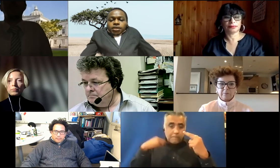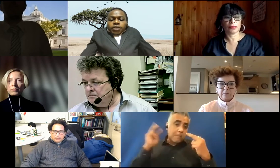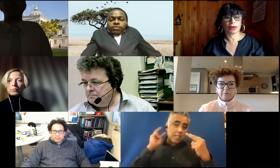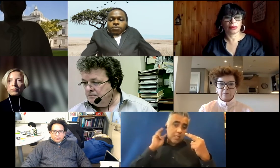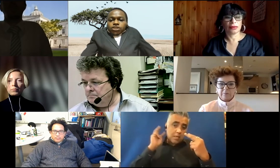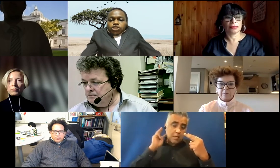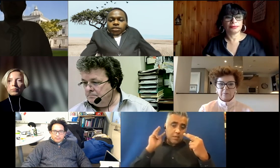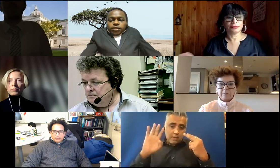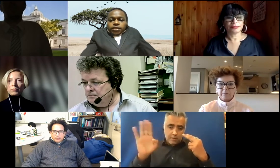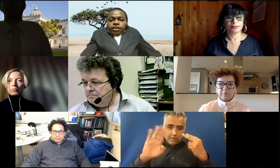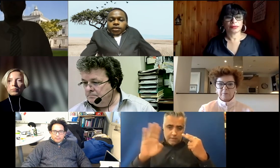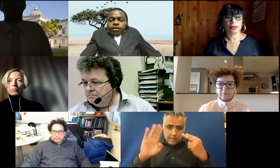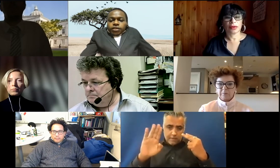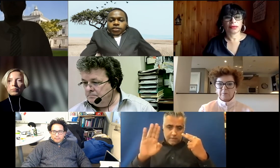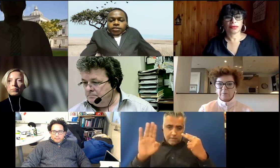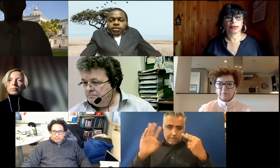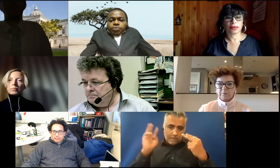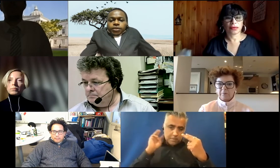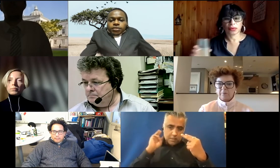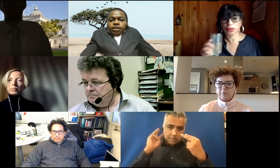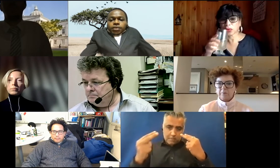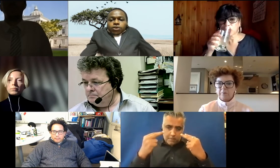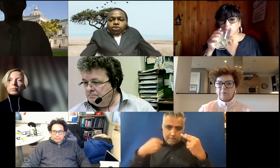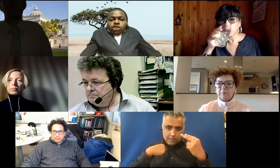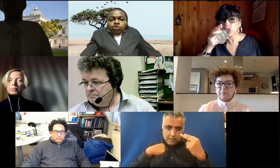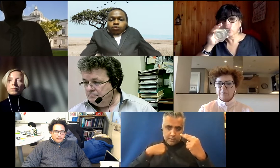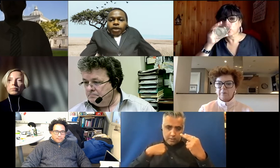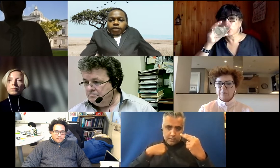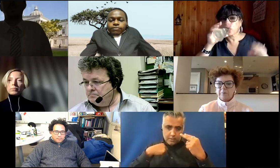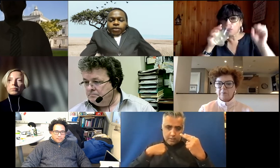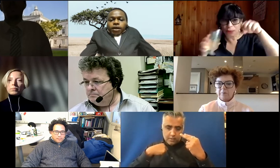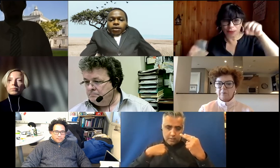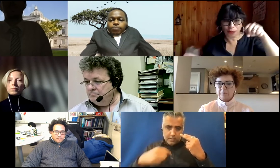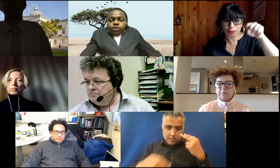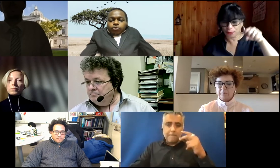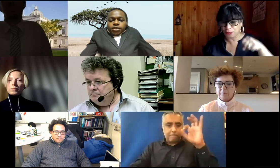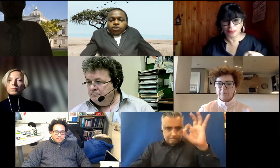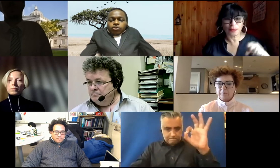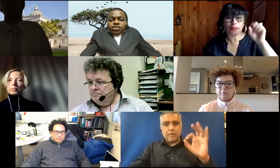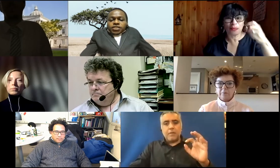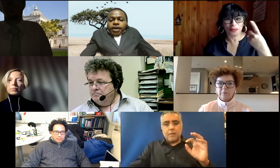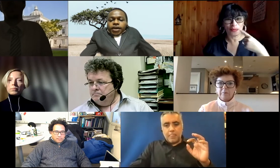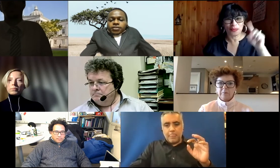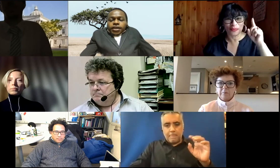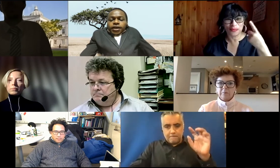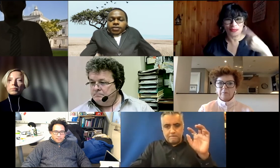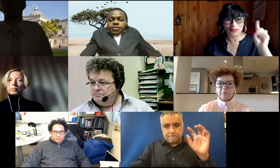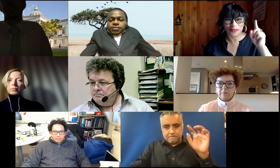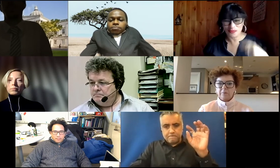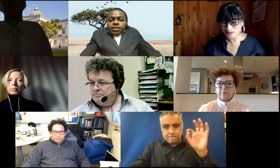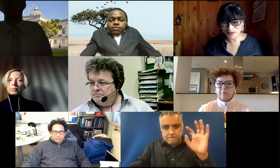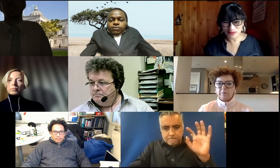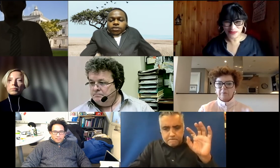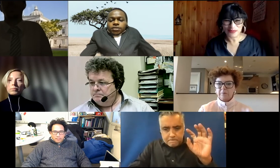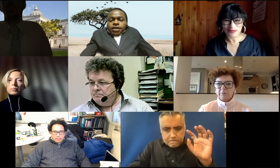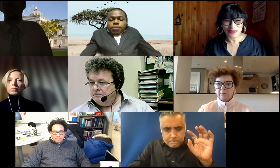is very much needed in the tech space, because we do have technology that has